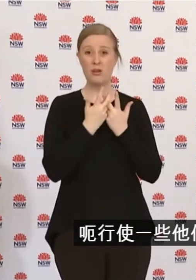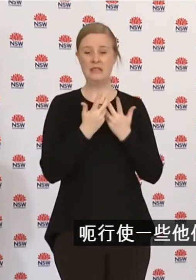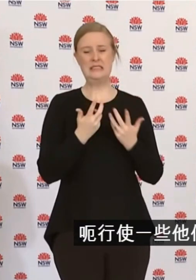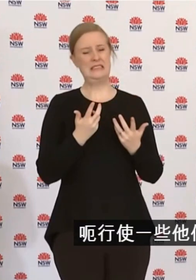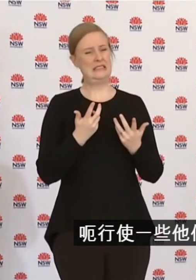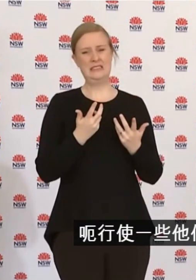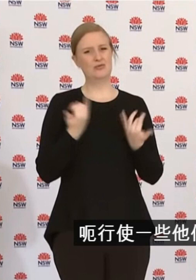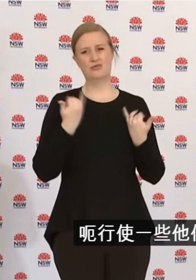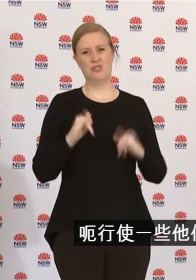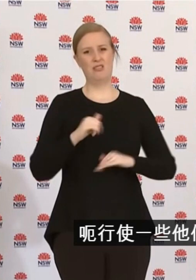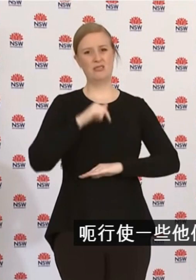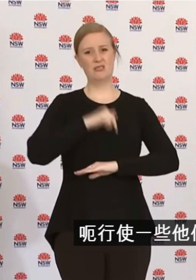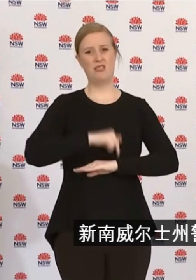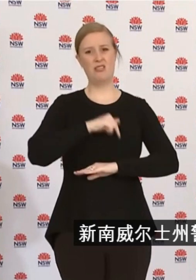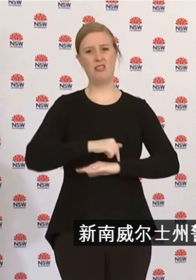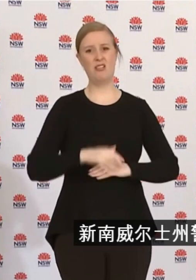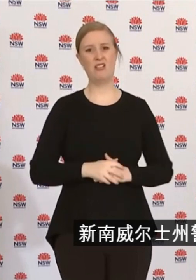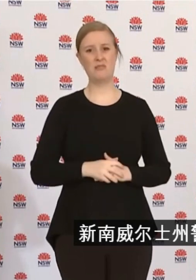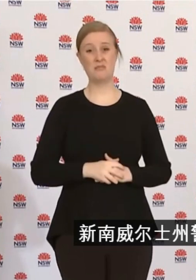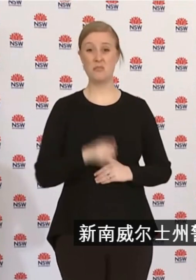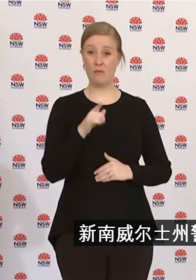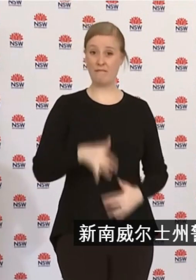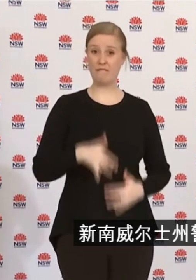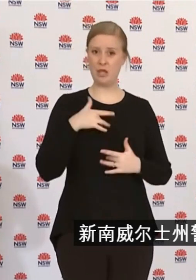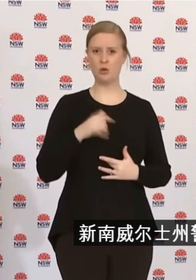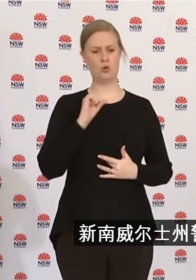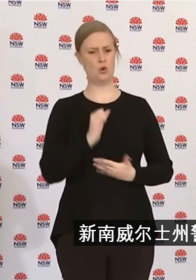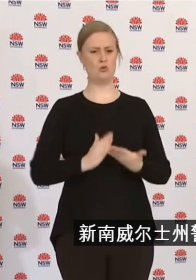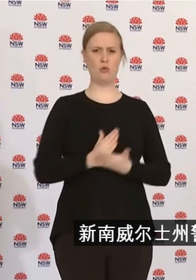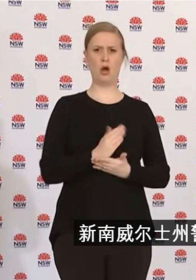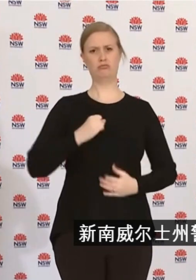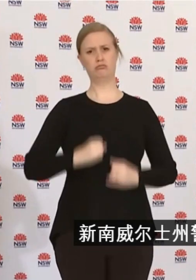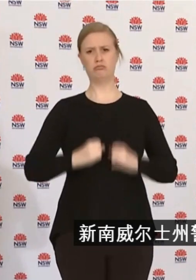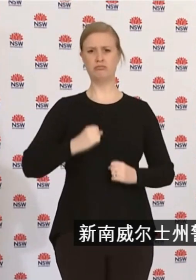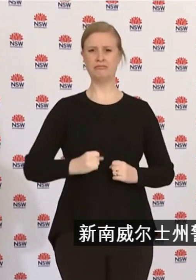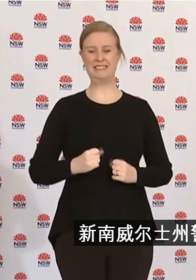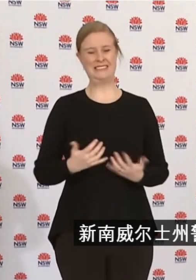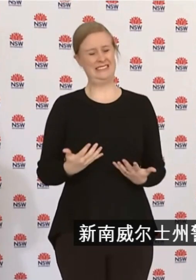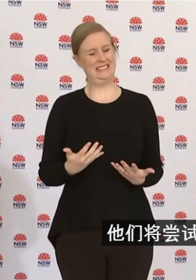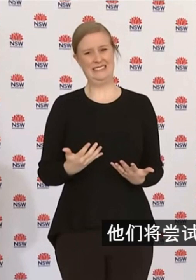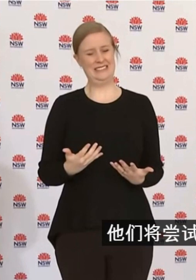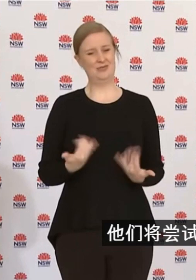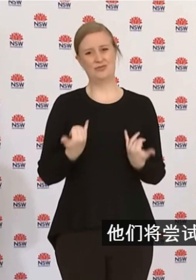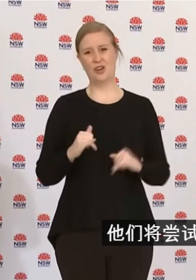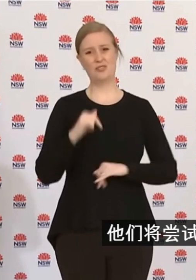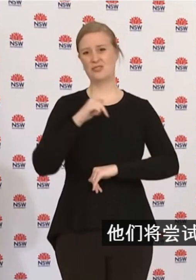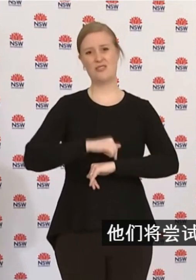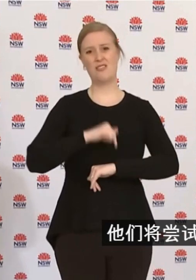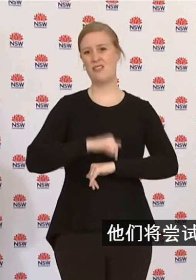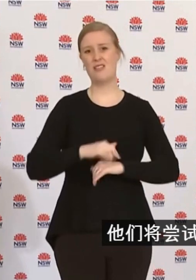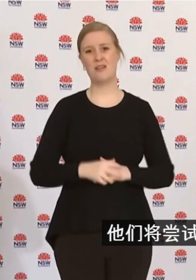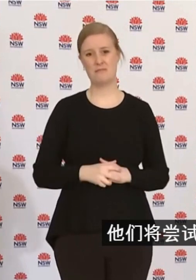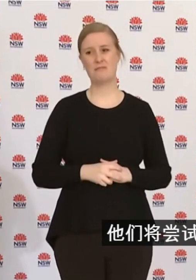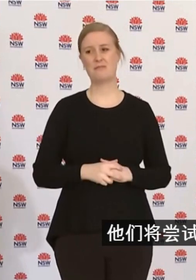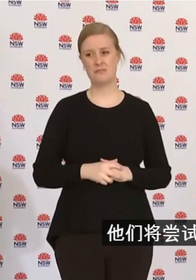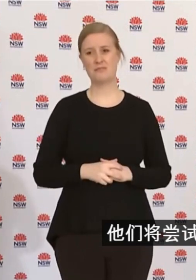some what they would think is their democratic right, and it may well be. New South Wales Police are in a position where they will